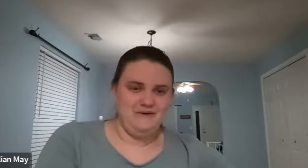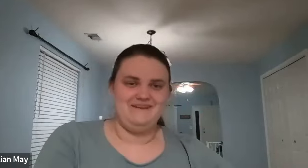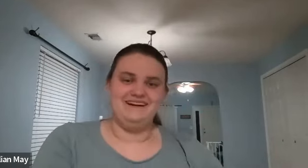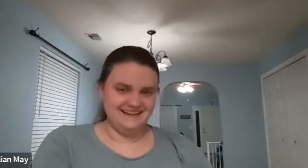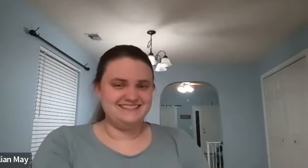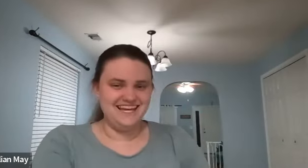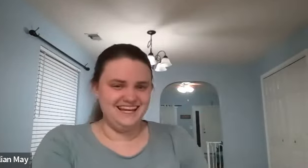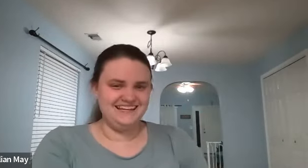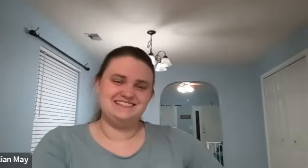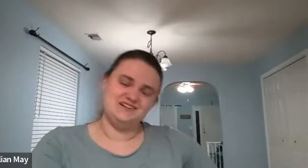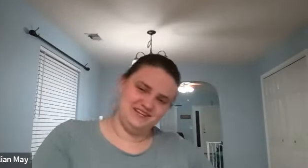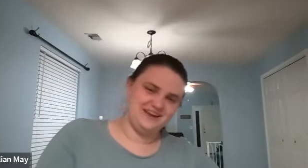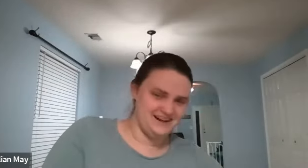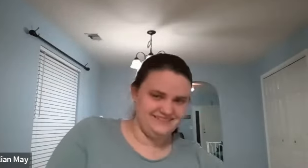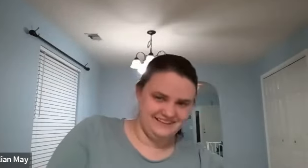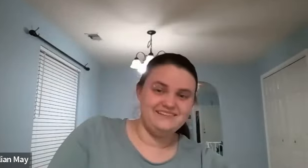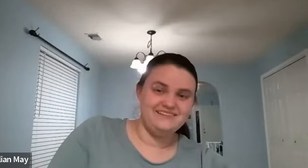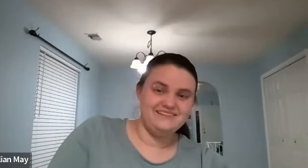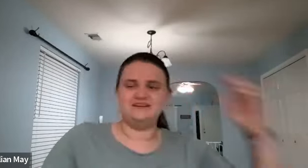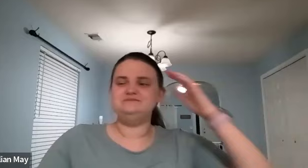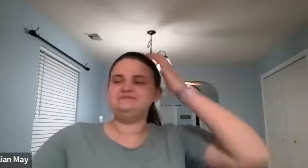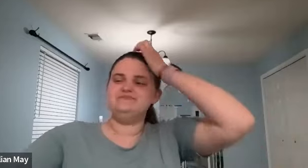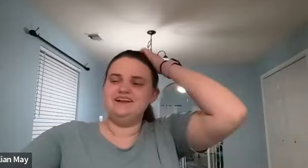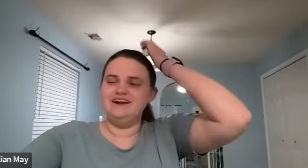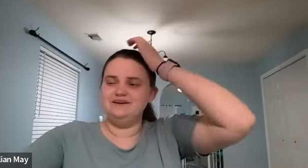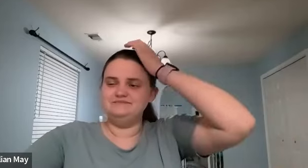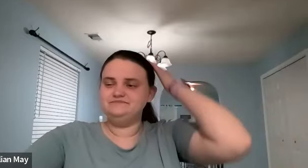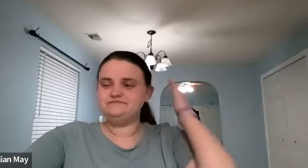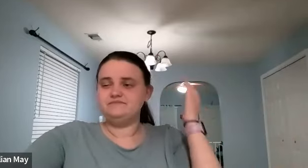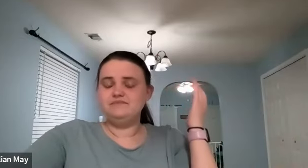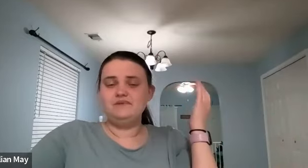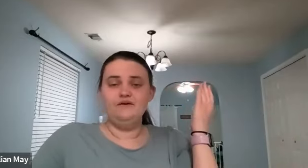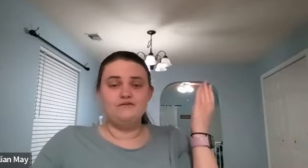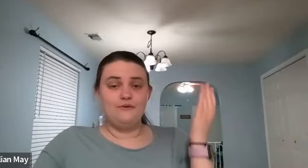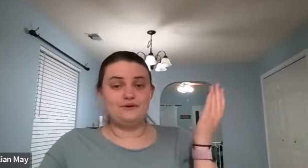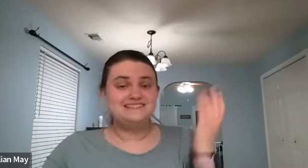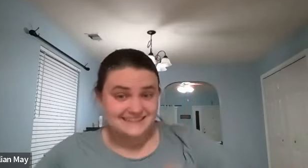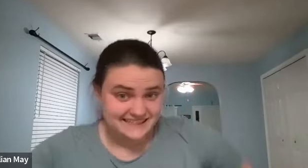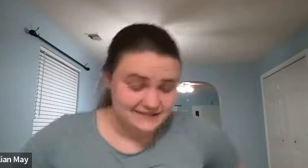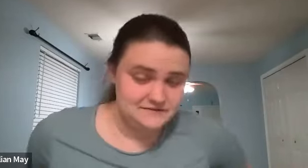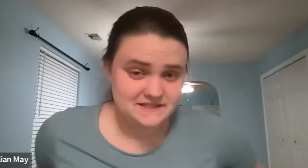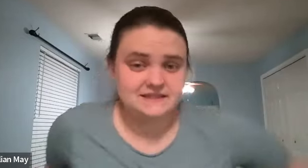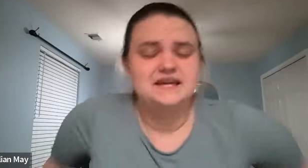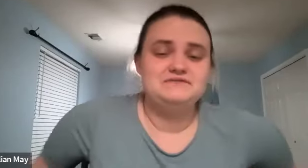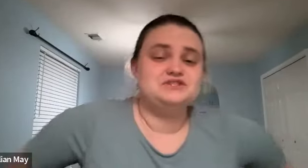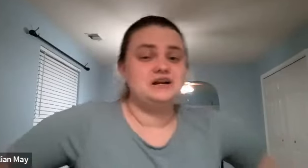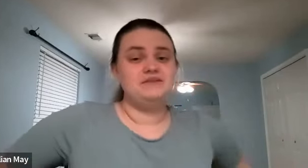where it is. So like you kind of like the length of it. For sleeves, if you're talking about the